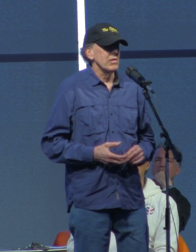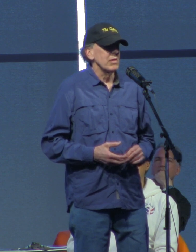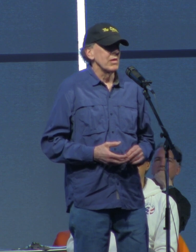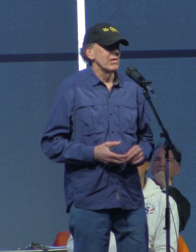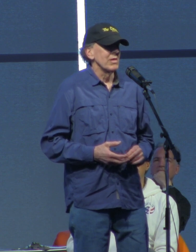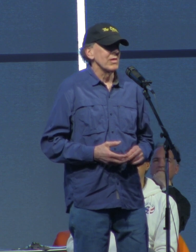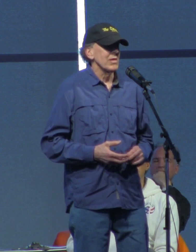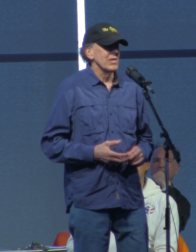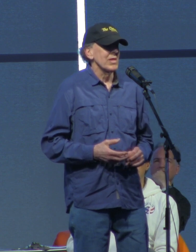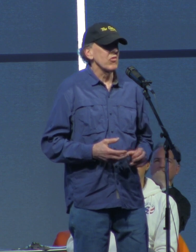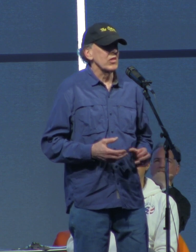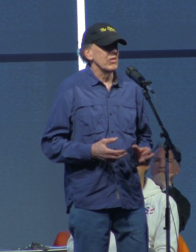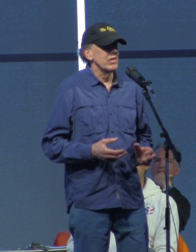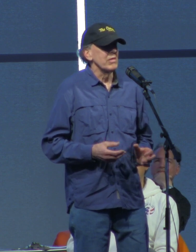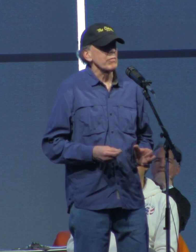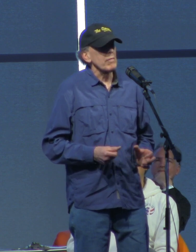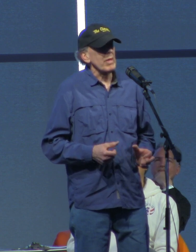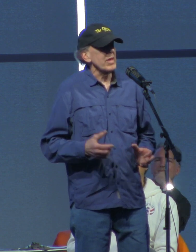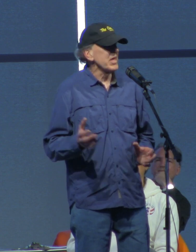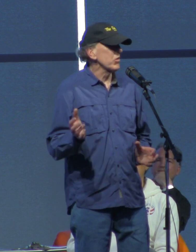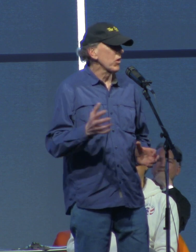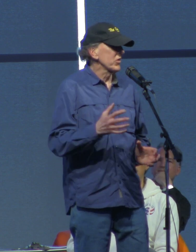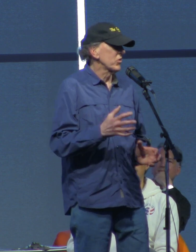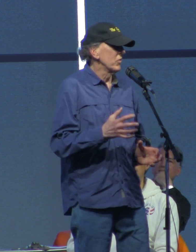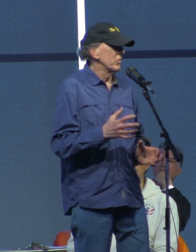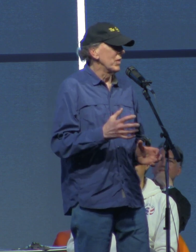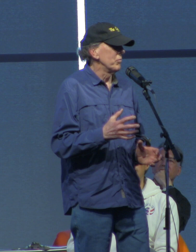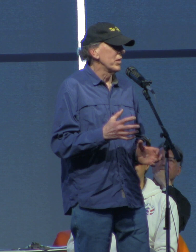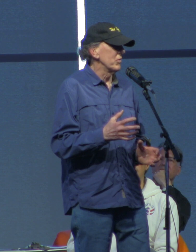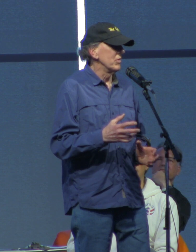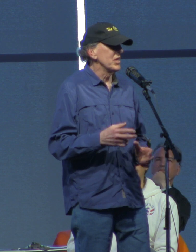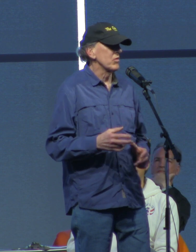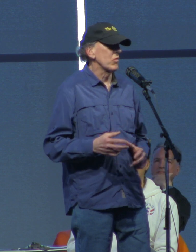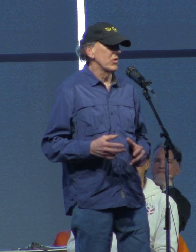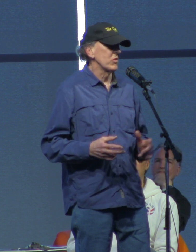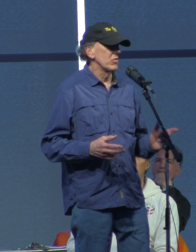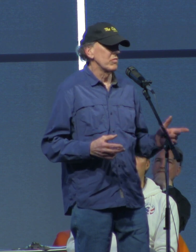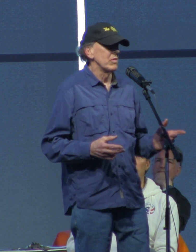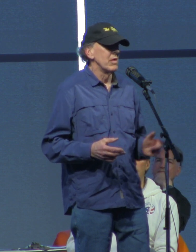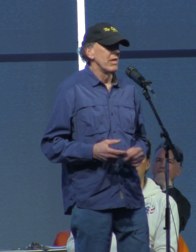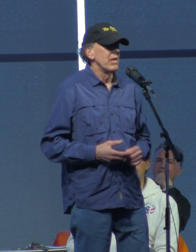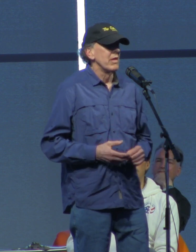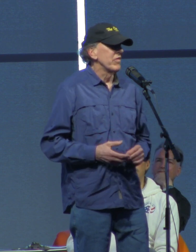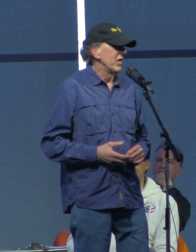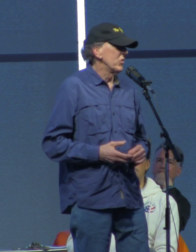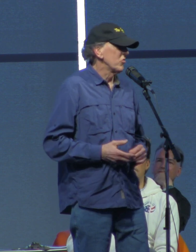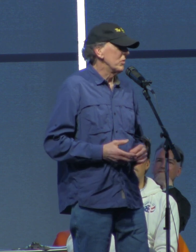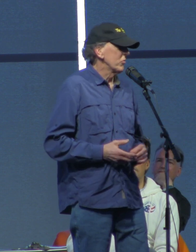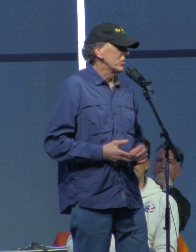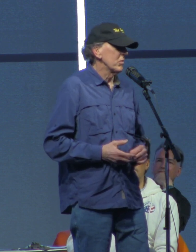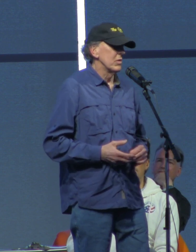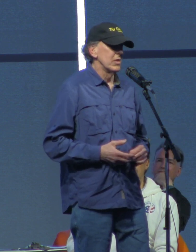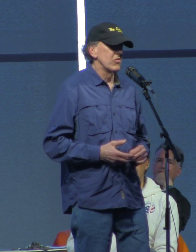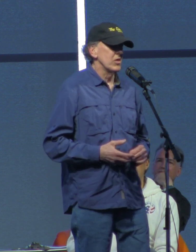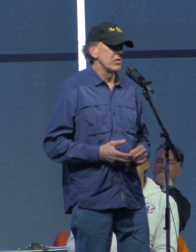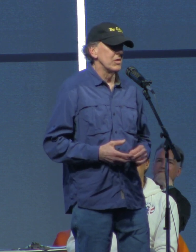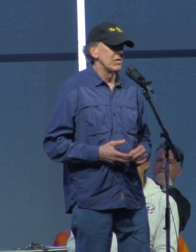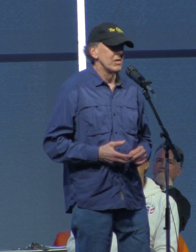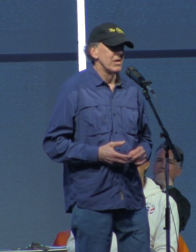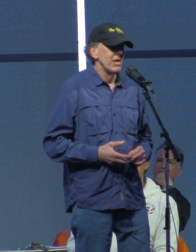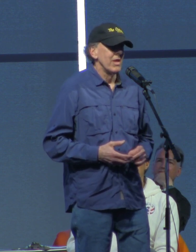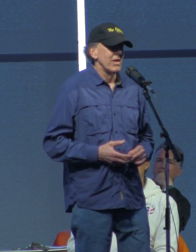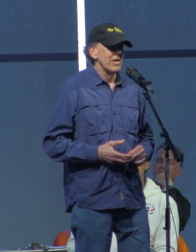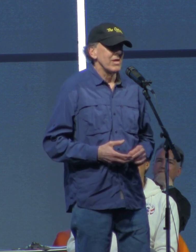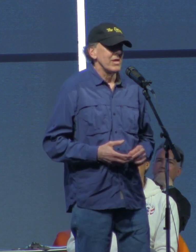and he said that he crossed over my mother, and he had crossed over 5 years before she